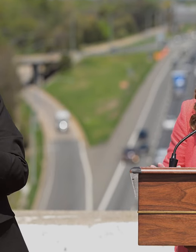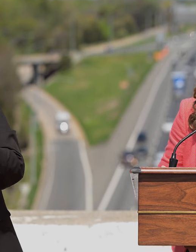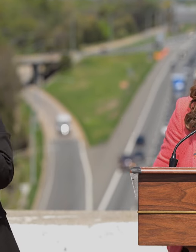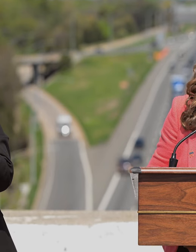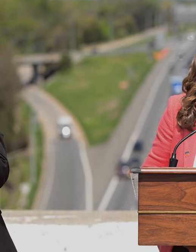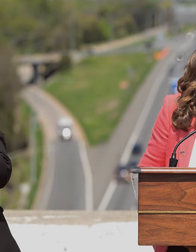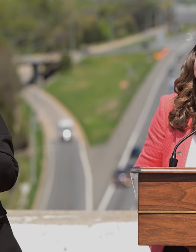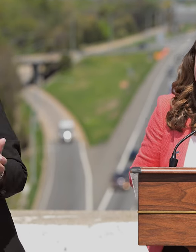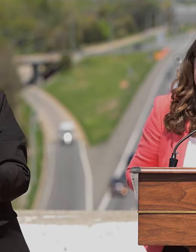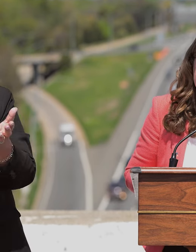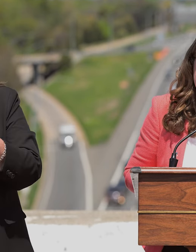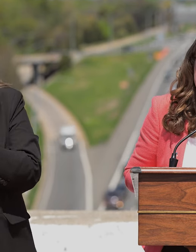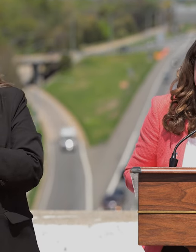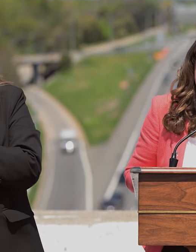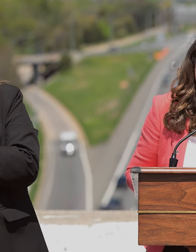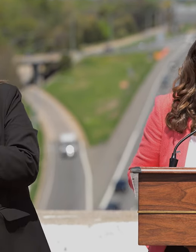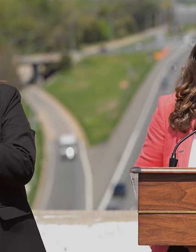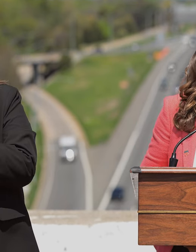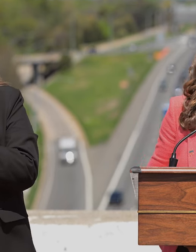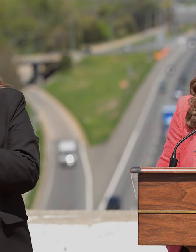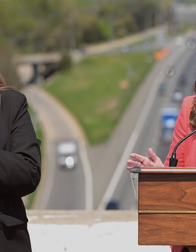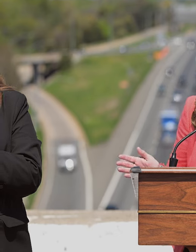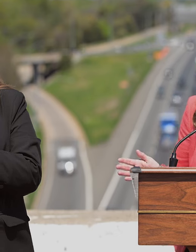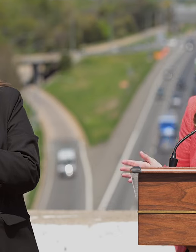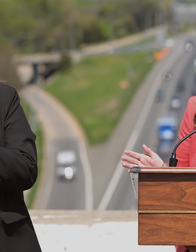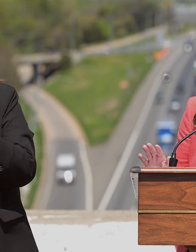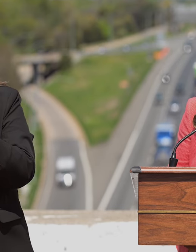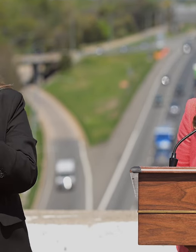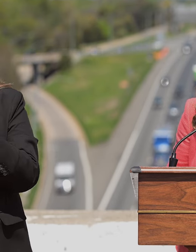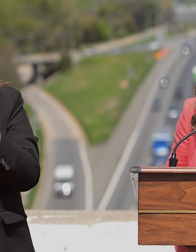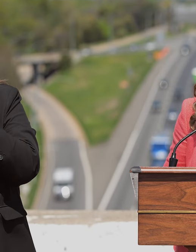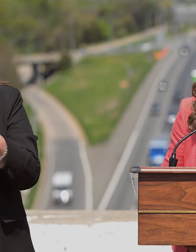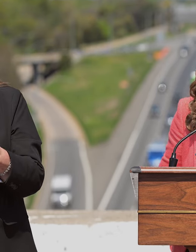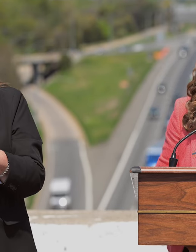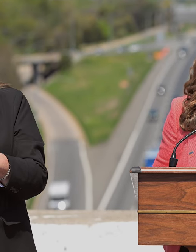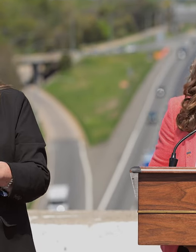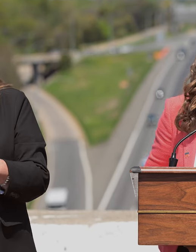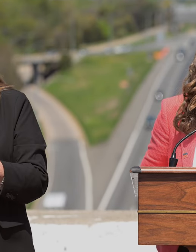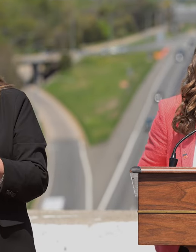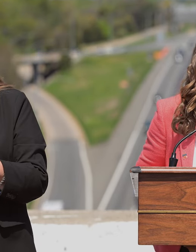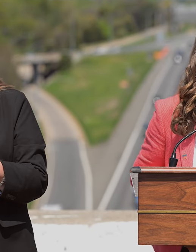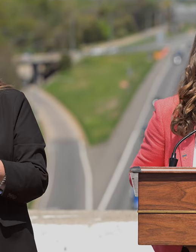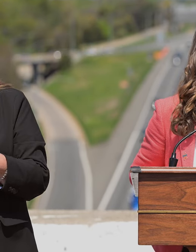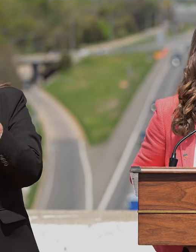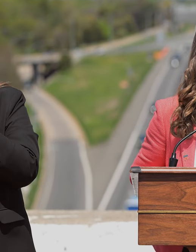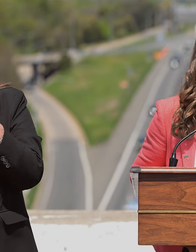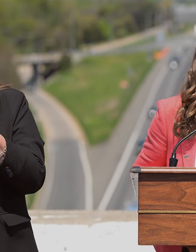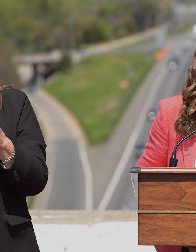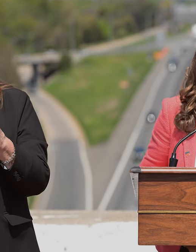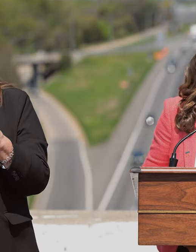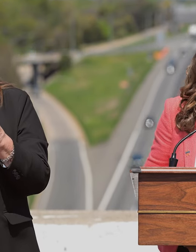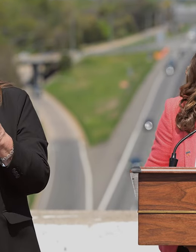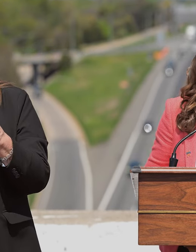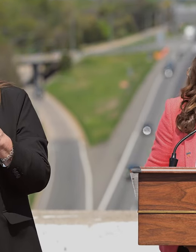additional PSAs with high-profile leaders. We're proud to have the support of our high-level government officials, and that includes Governor